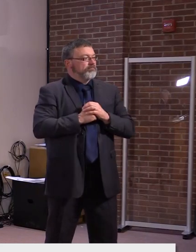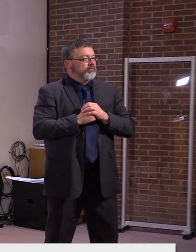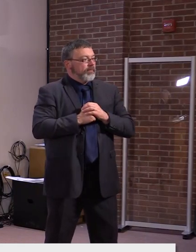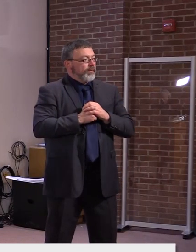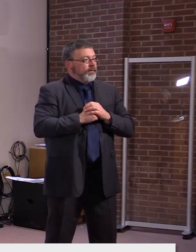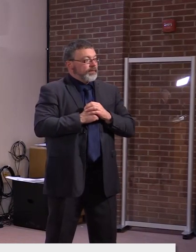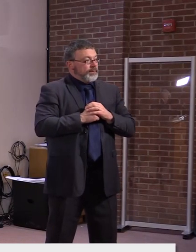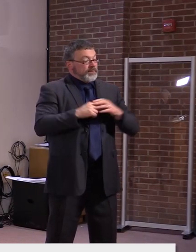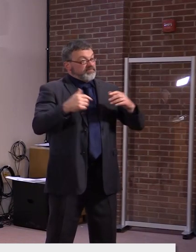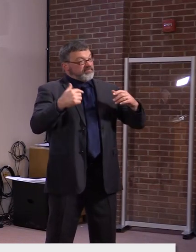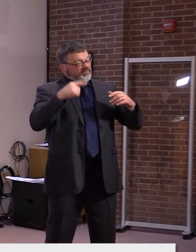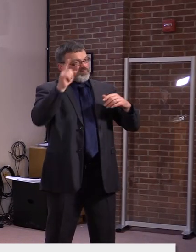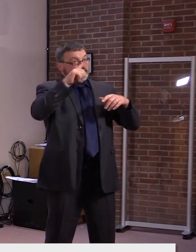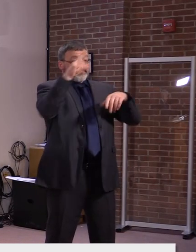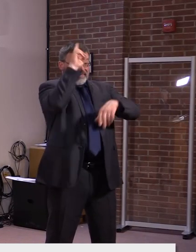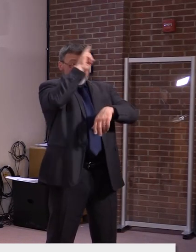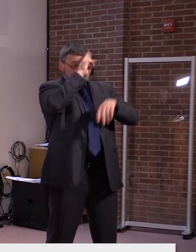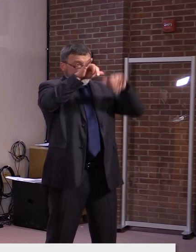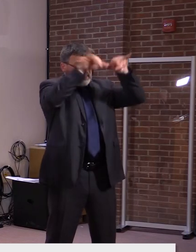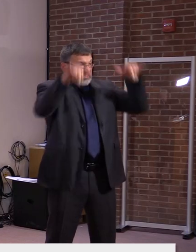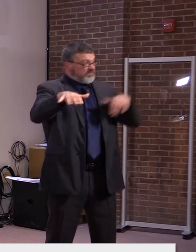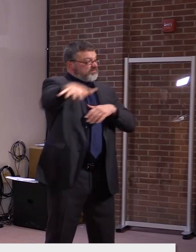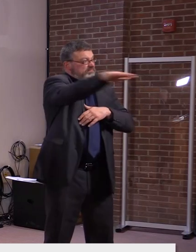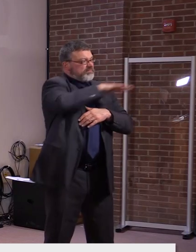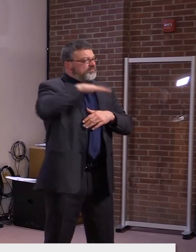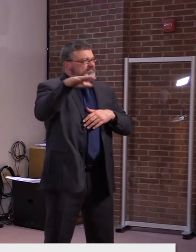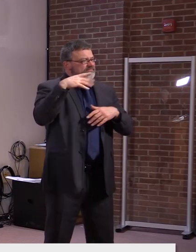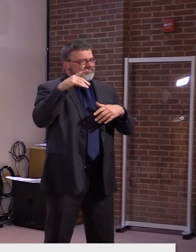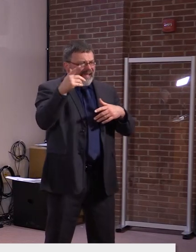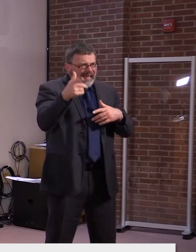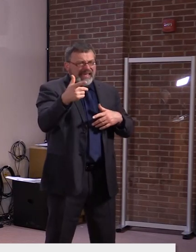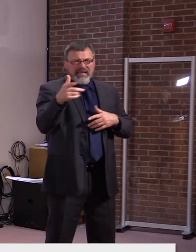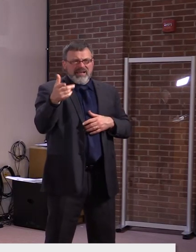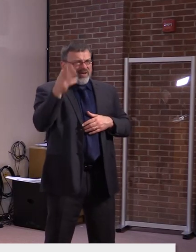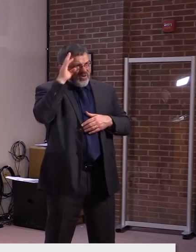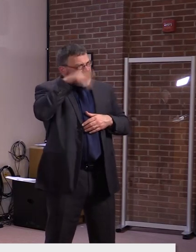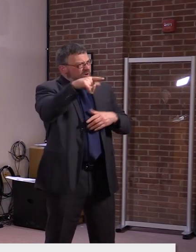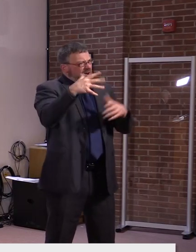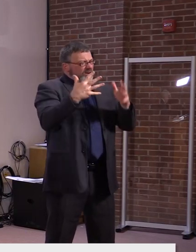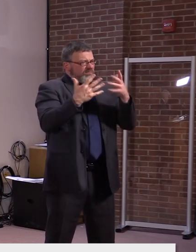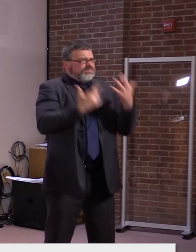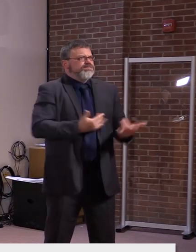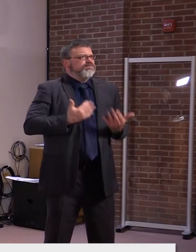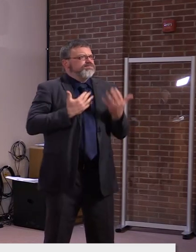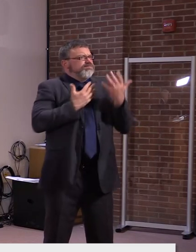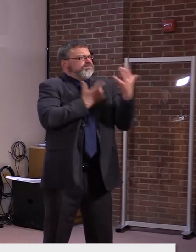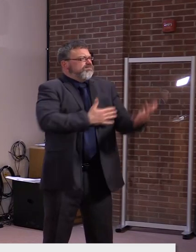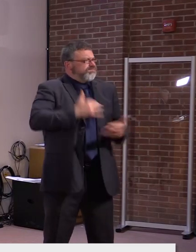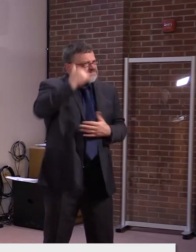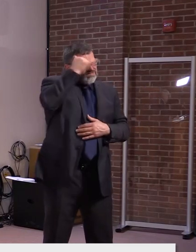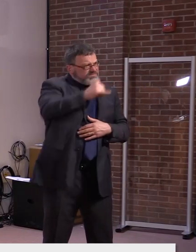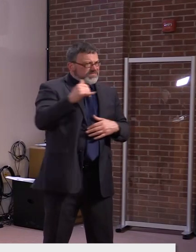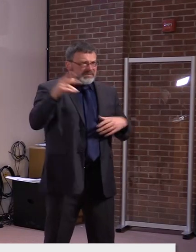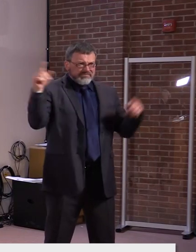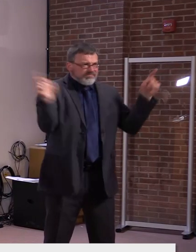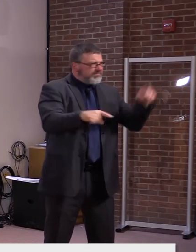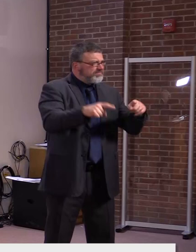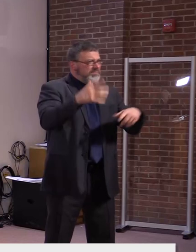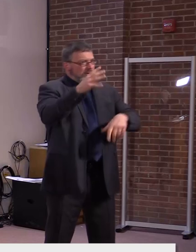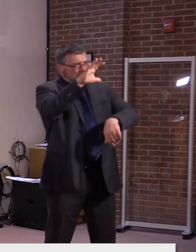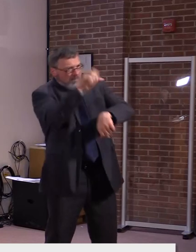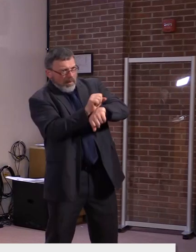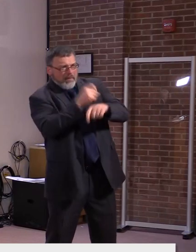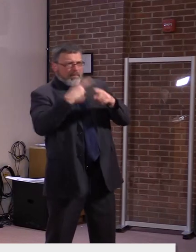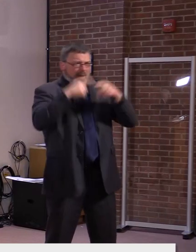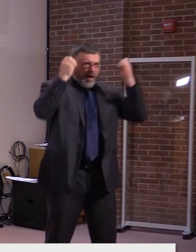We're investigating what's causing some of Vermonters to experience long wait times for medical appointments.